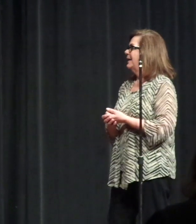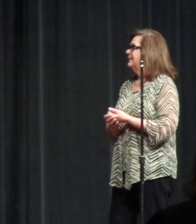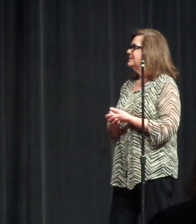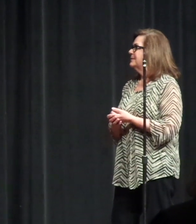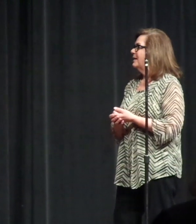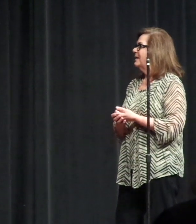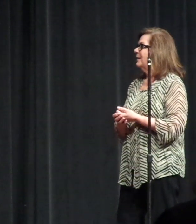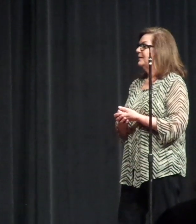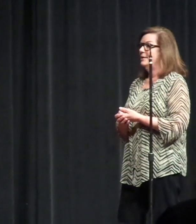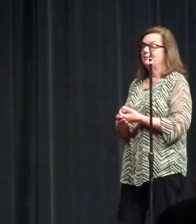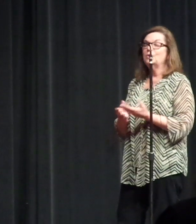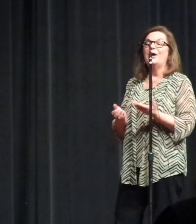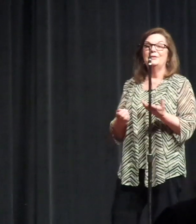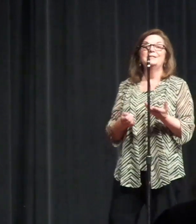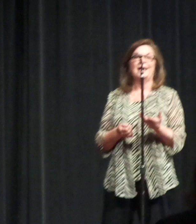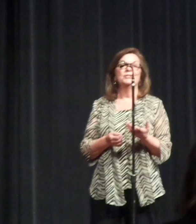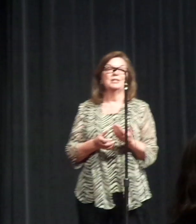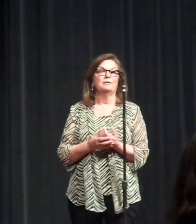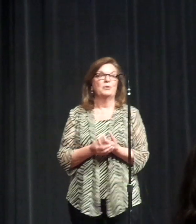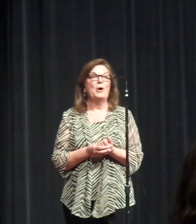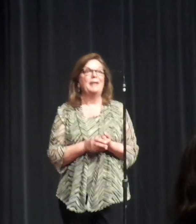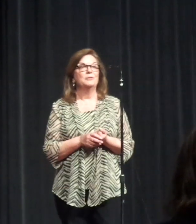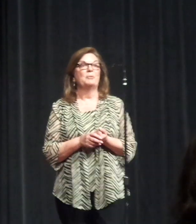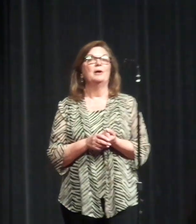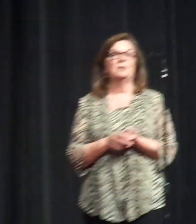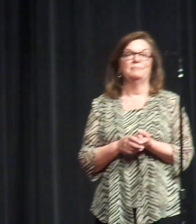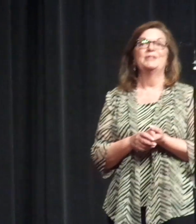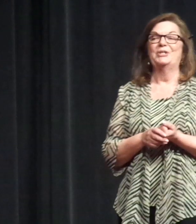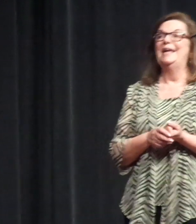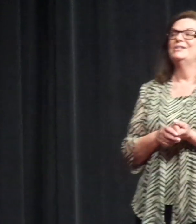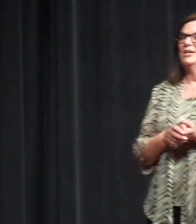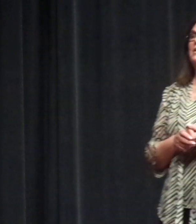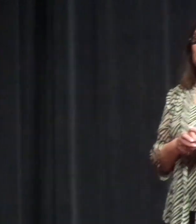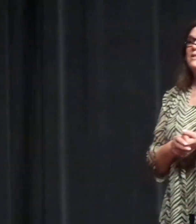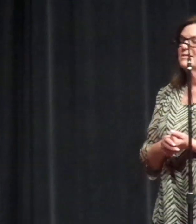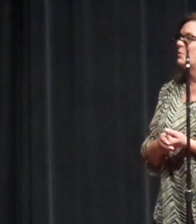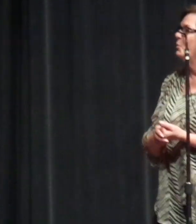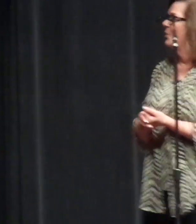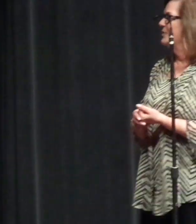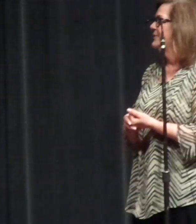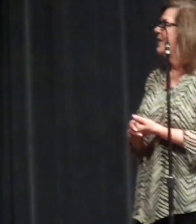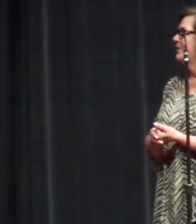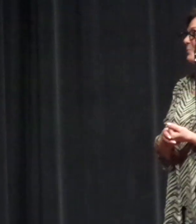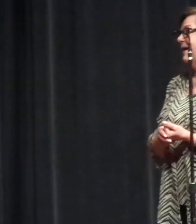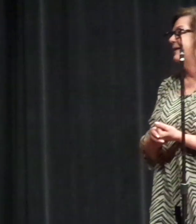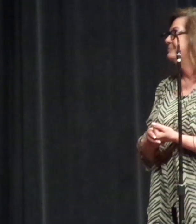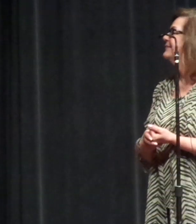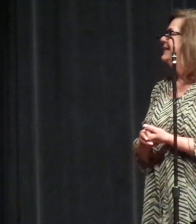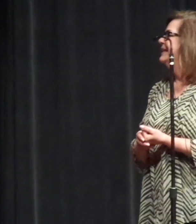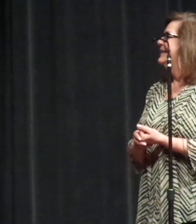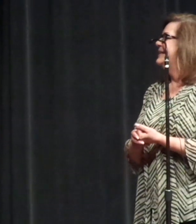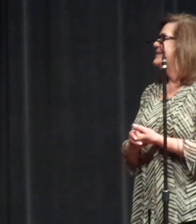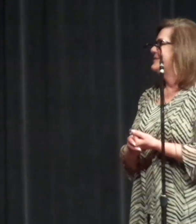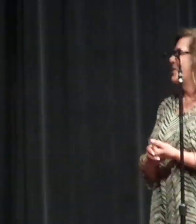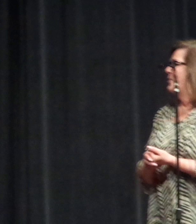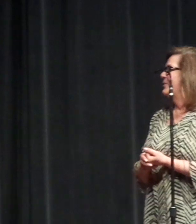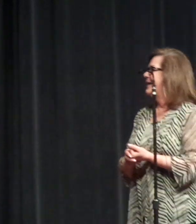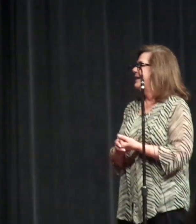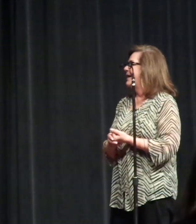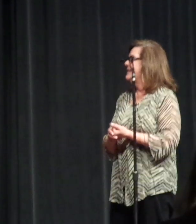and even caught the attention of the Ohio Department of Education and won some awards along the way. So I just